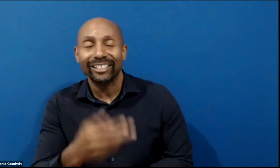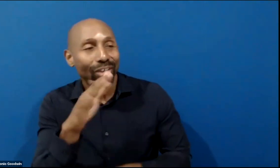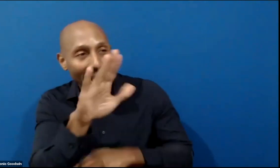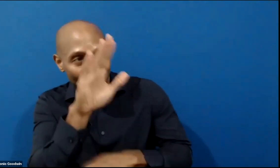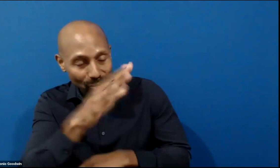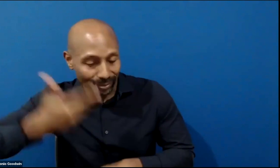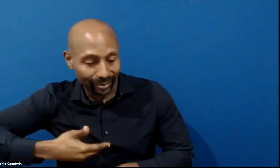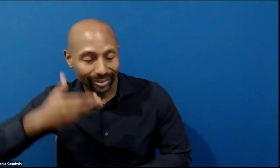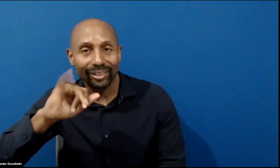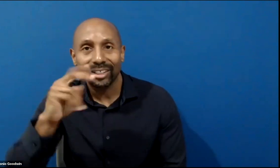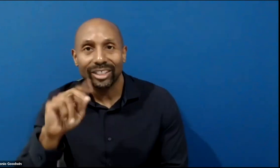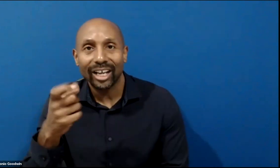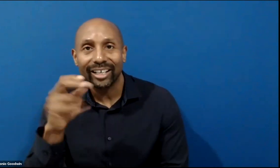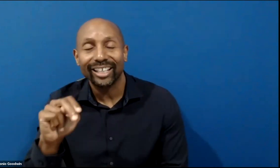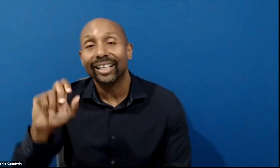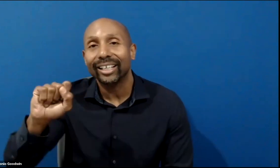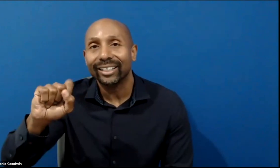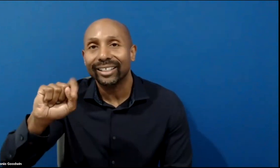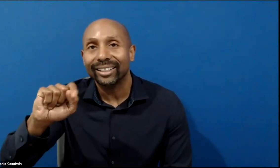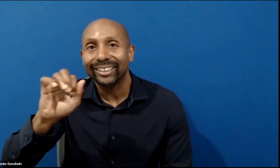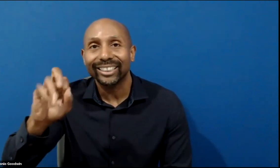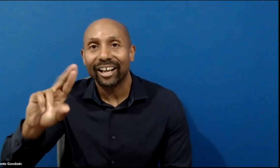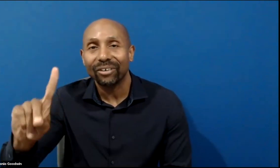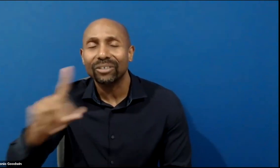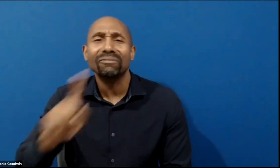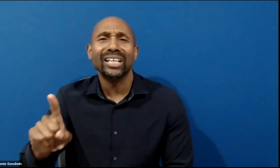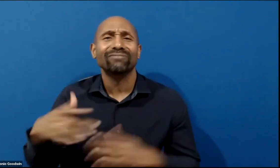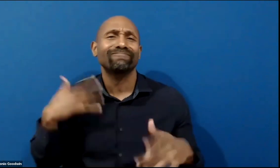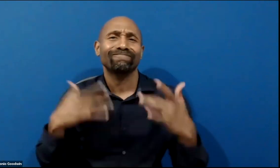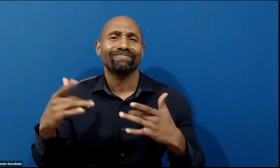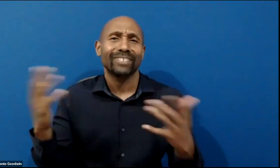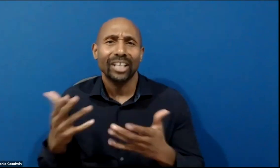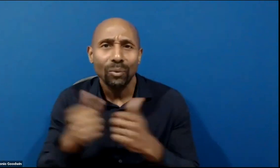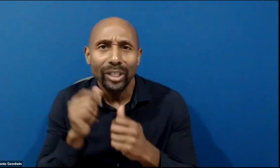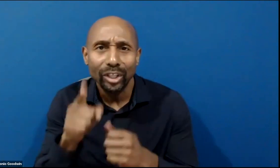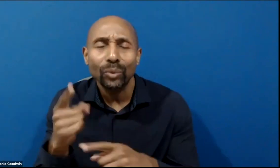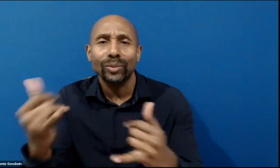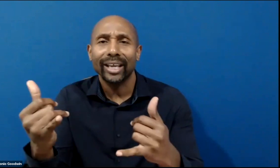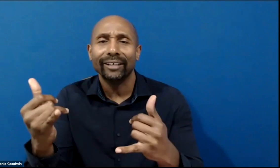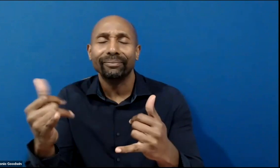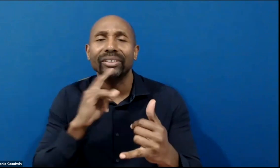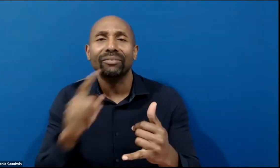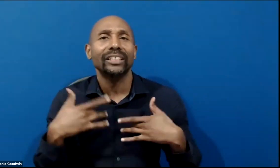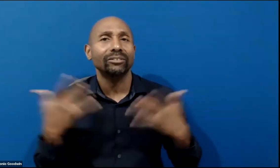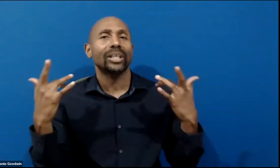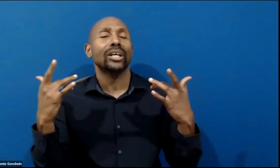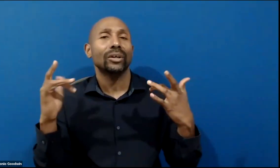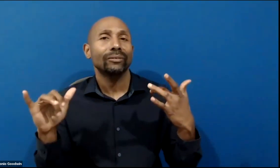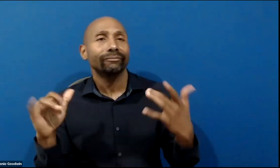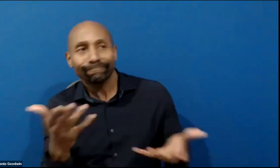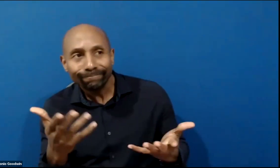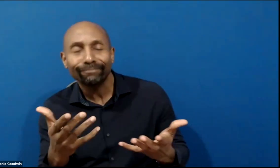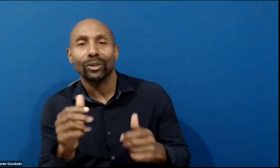Stafford, and I am delighted to be here with you today, and delighted to be here with Lonnie, who